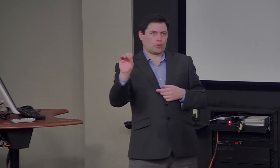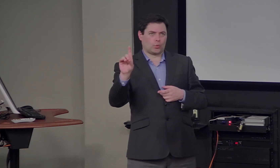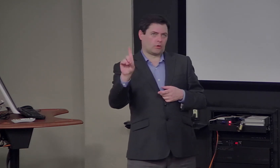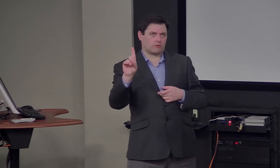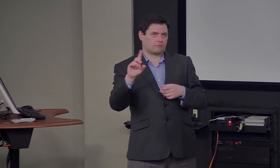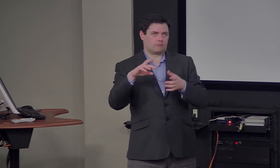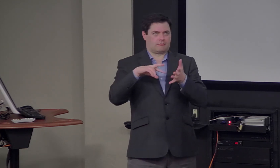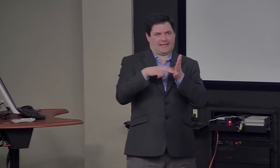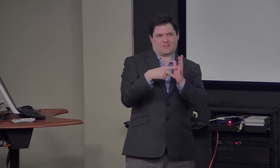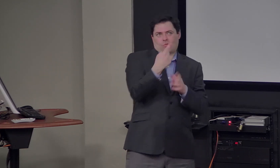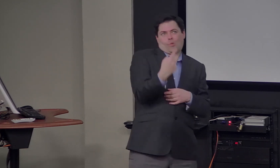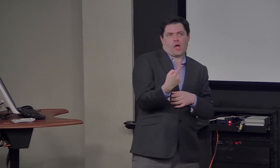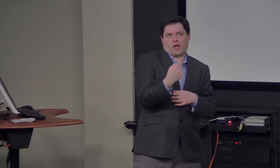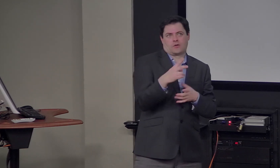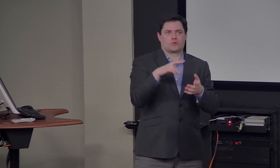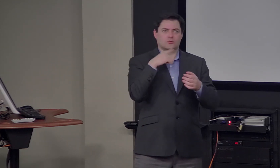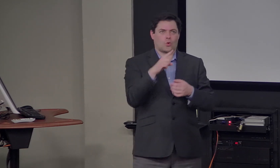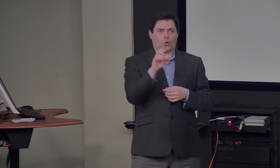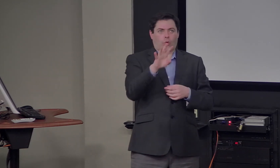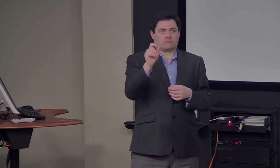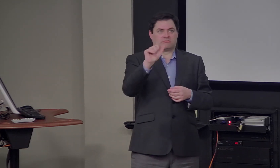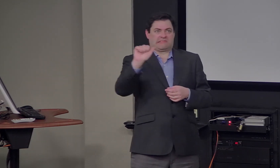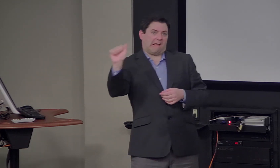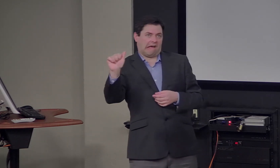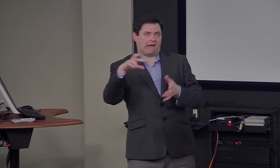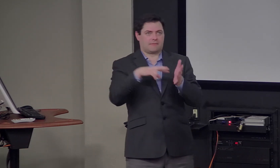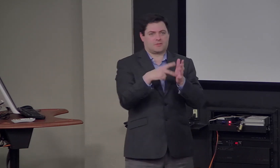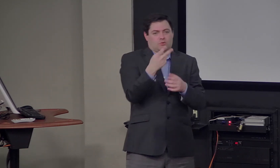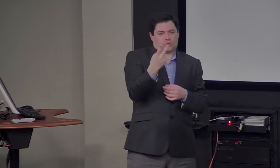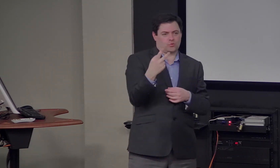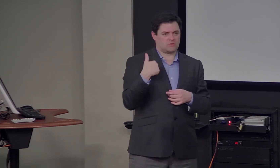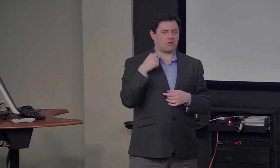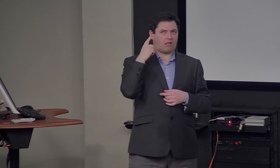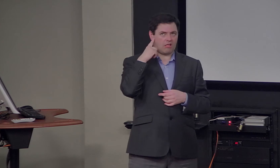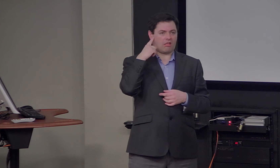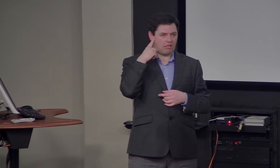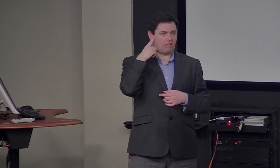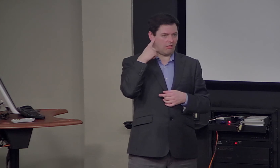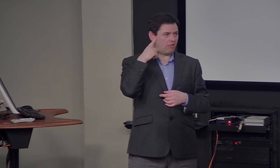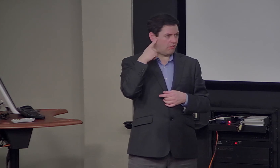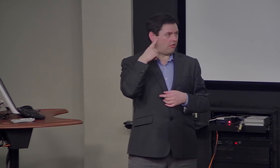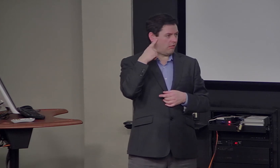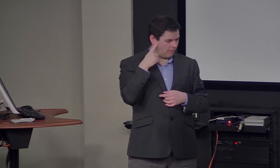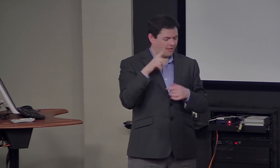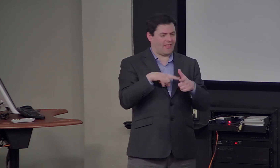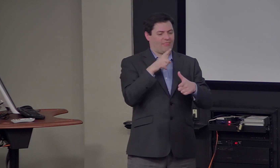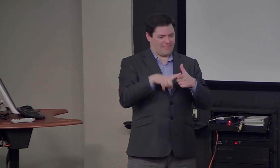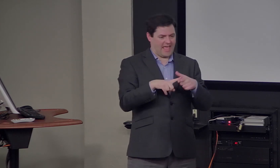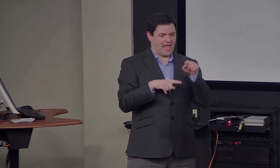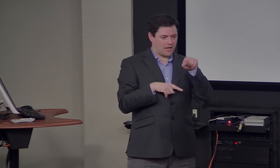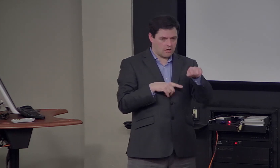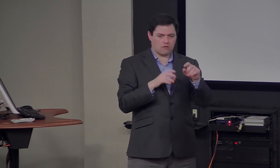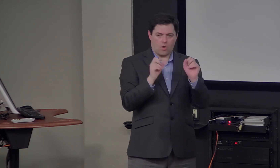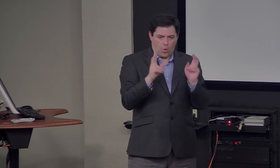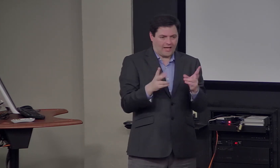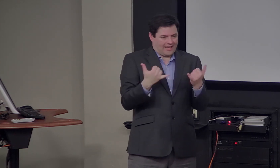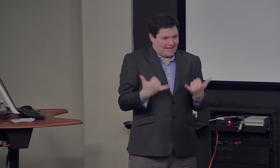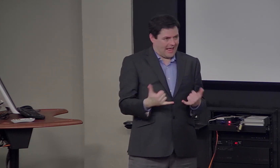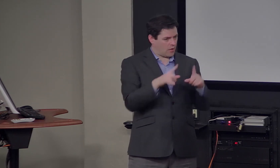told, you know, this particular letter combination means the letter 1 or number 1, this combination means the number 2,